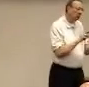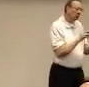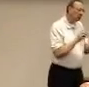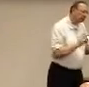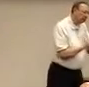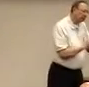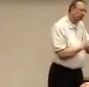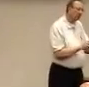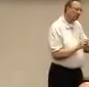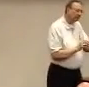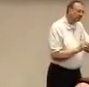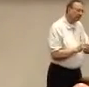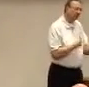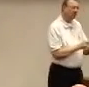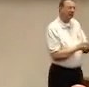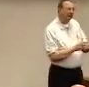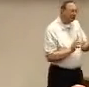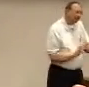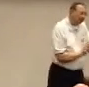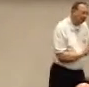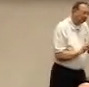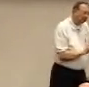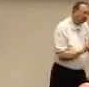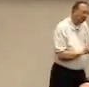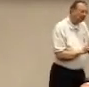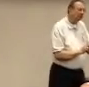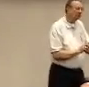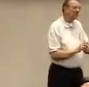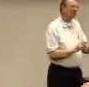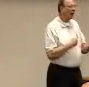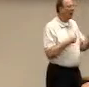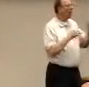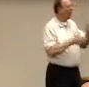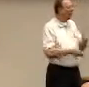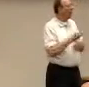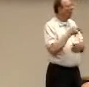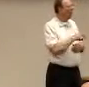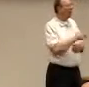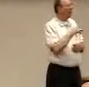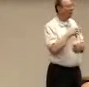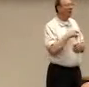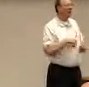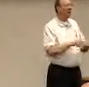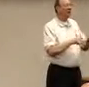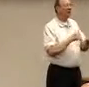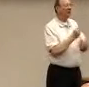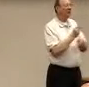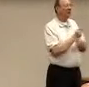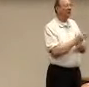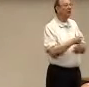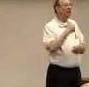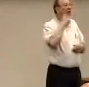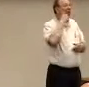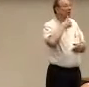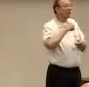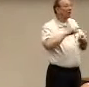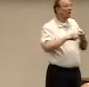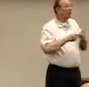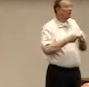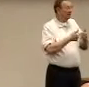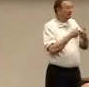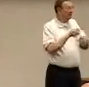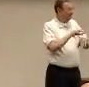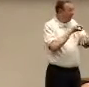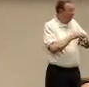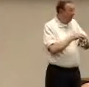go back and redisciple. That's life. We all kind of go through those waving times, but I have high hopes for this guy, so we continue to pray. His fiancée